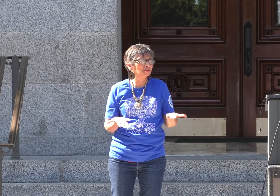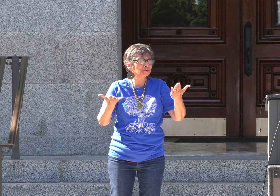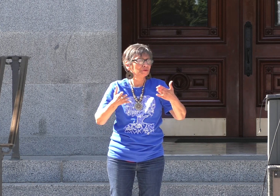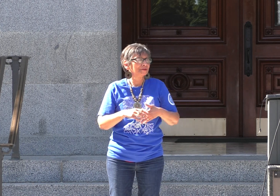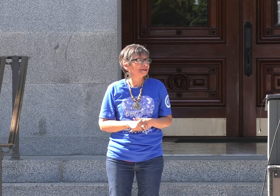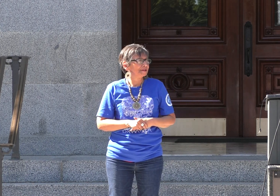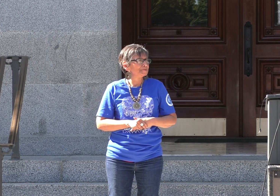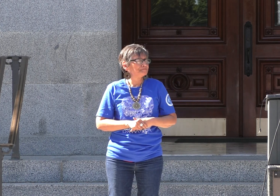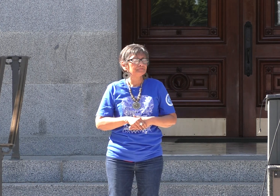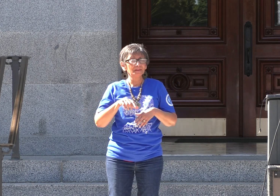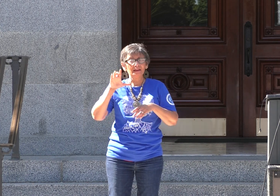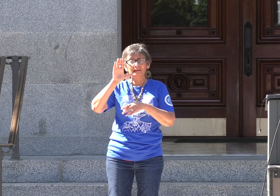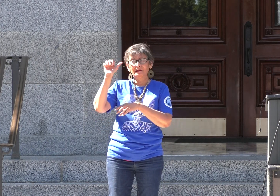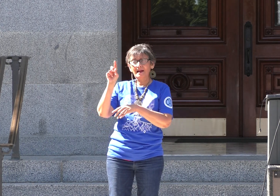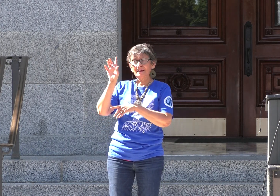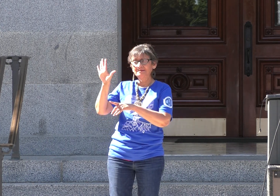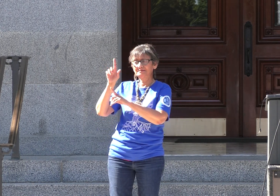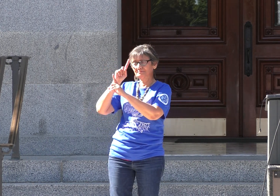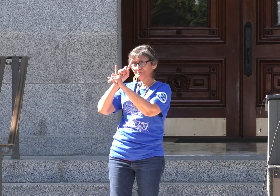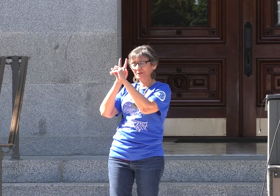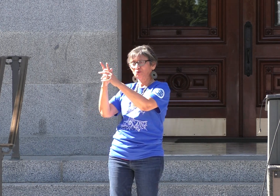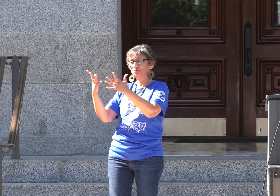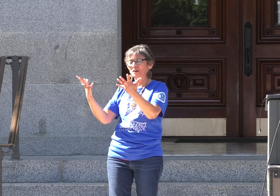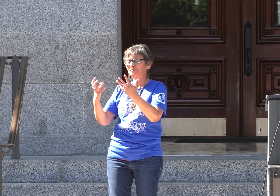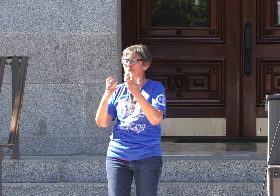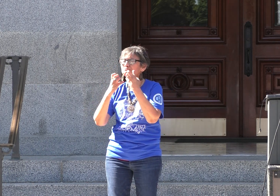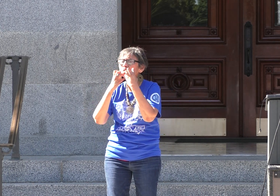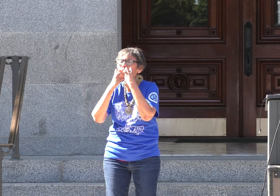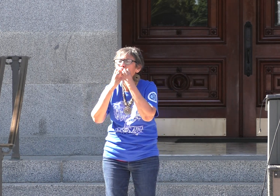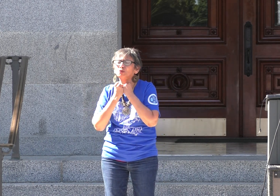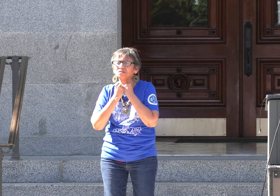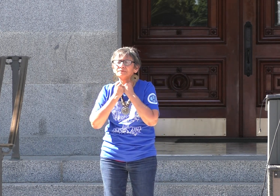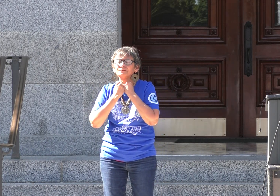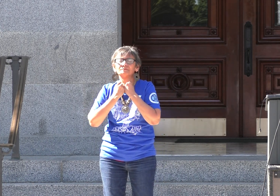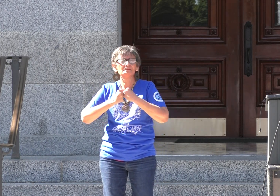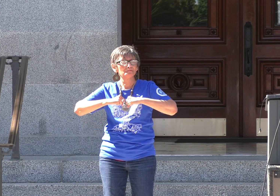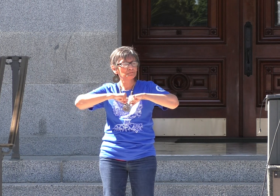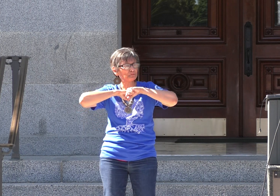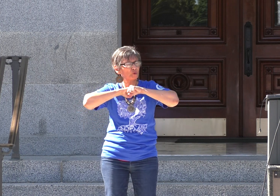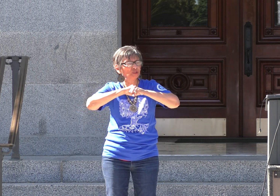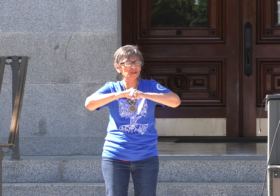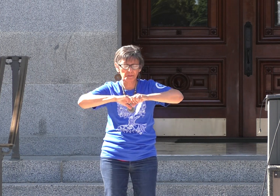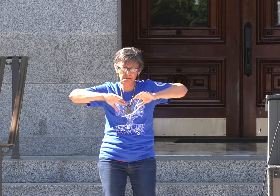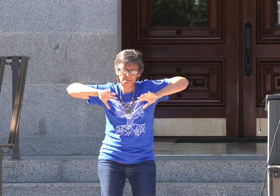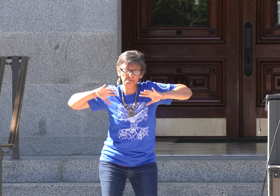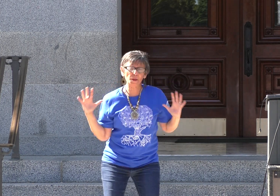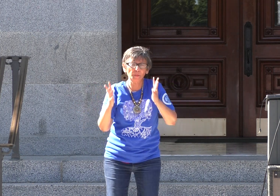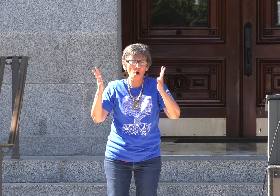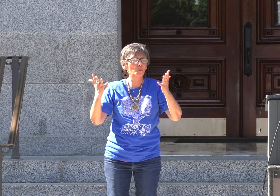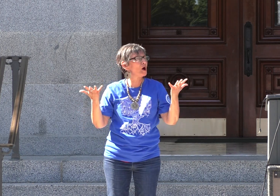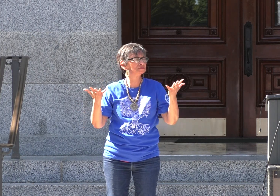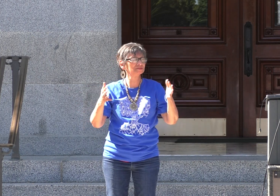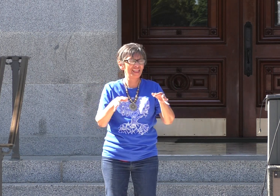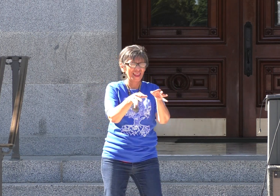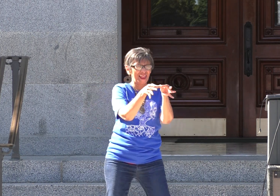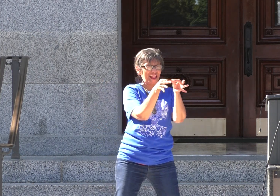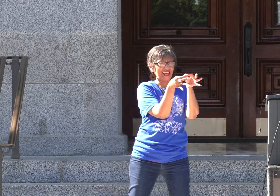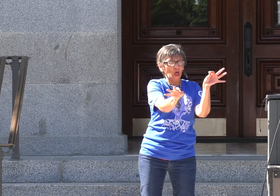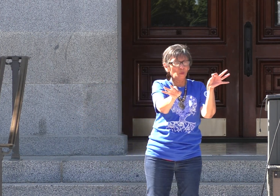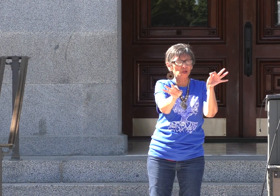support and all the sponsors out, I can see my view, and the intention is to preserve, protect, and promote